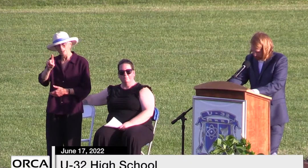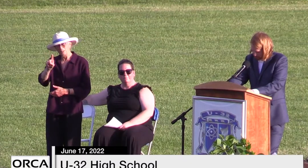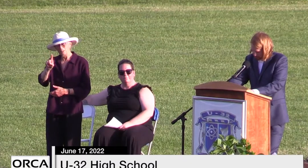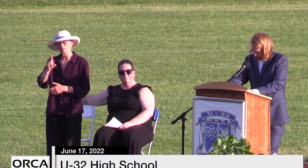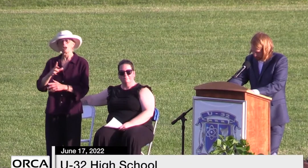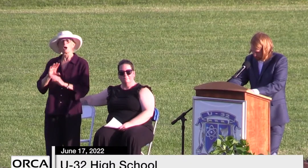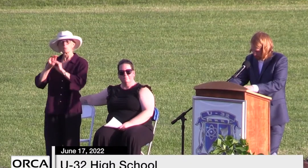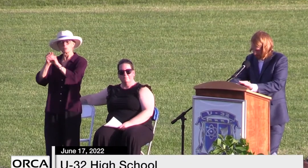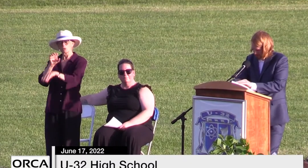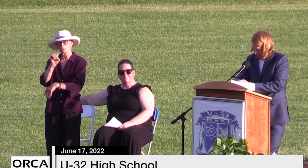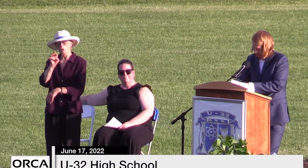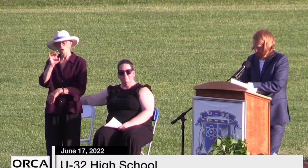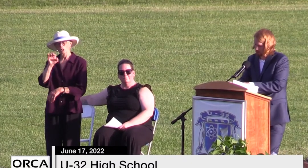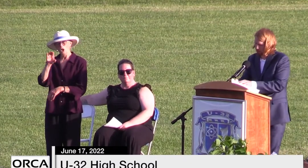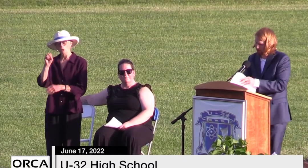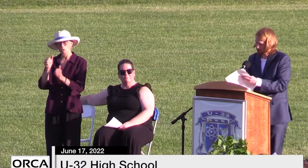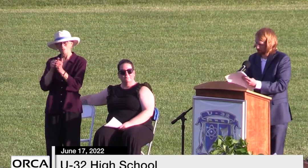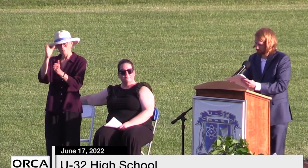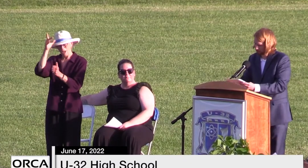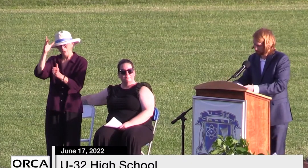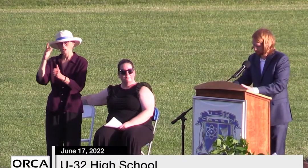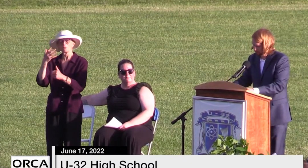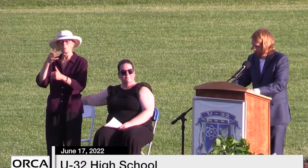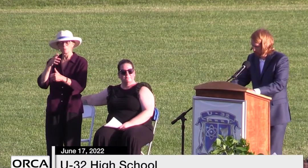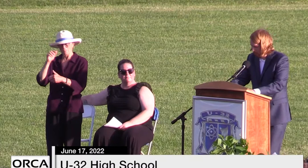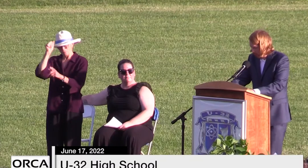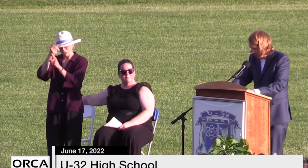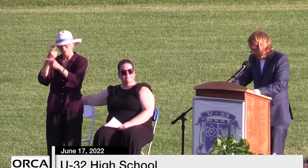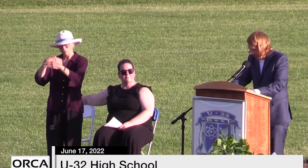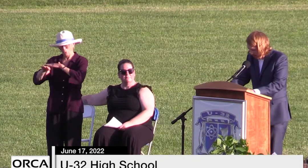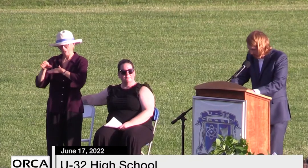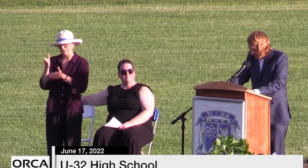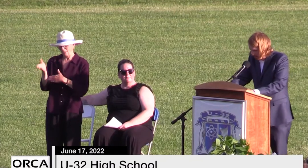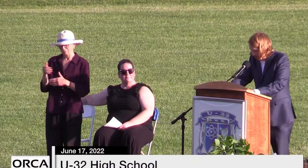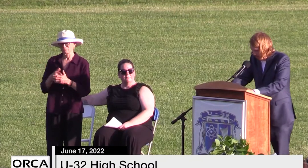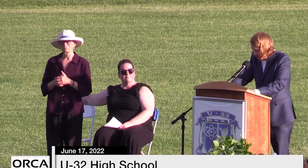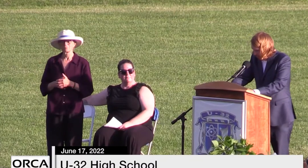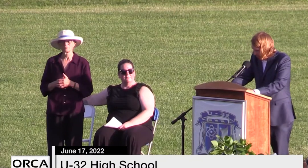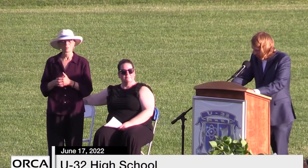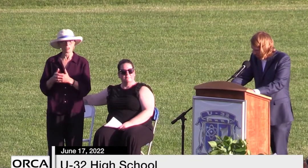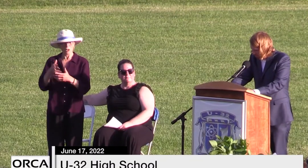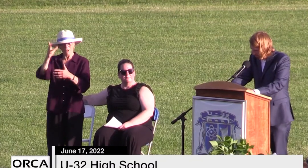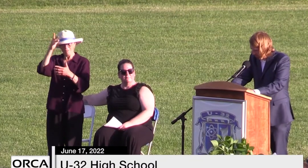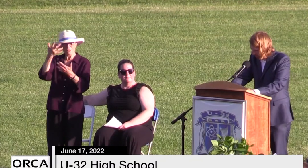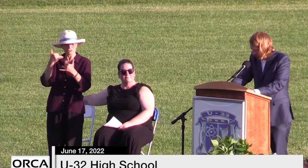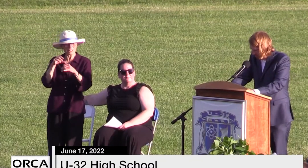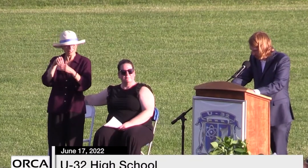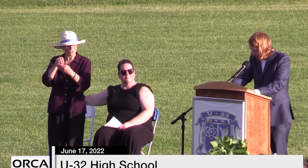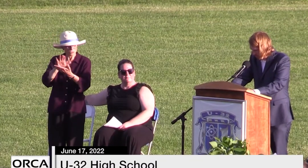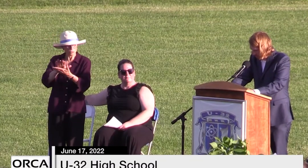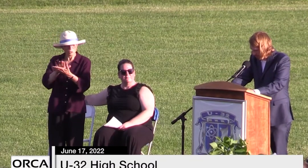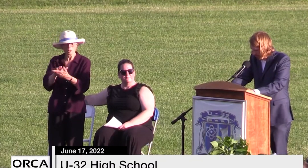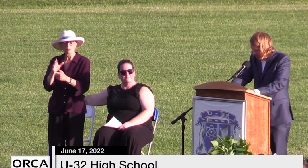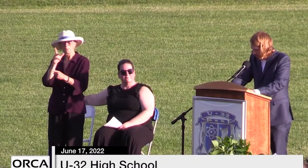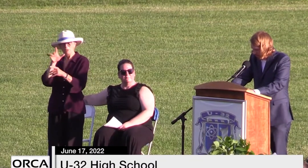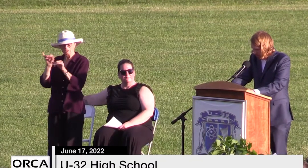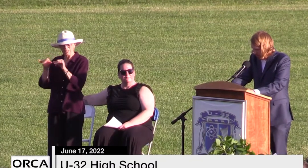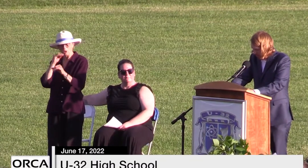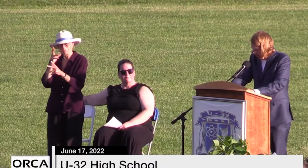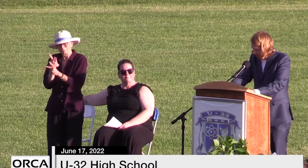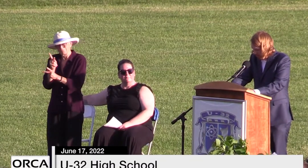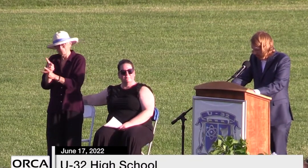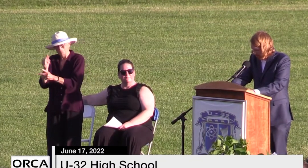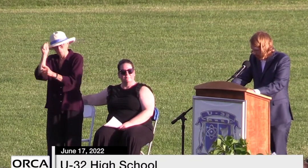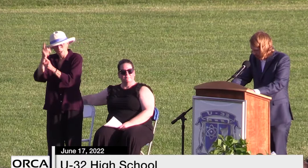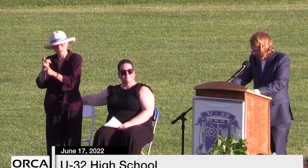up to Orono with my dad and had my brother. There, while my dad was still in school, she stayed at home with my brother. After